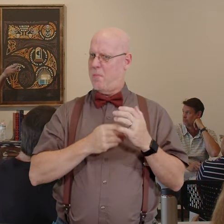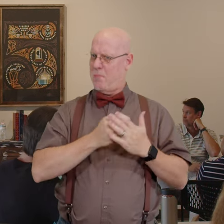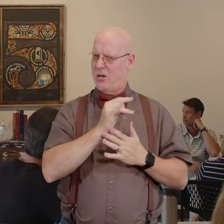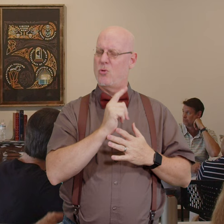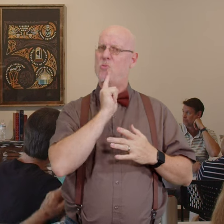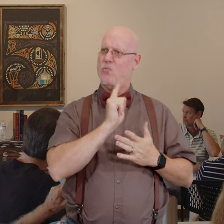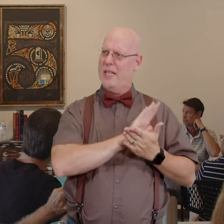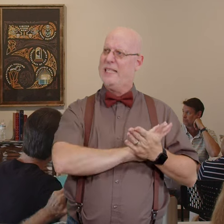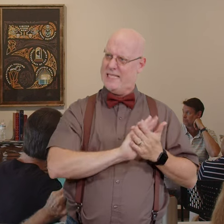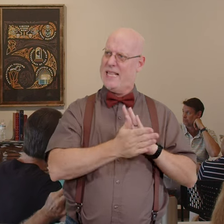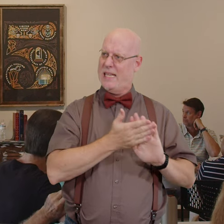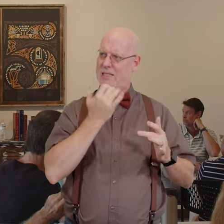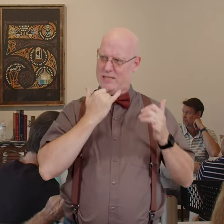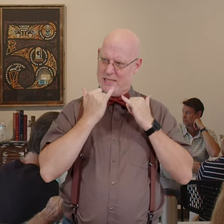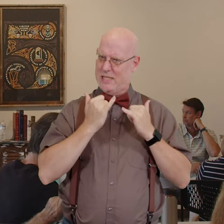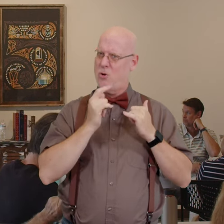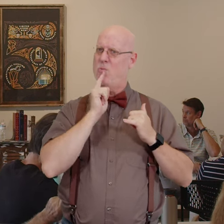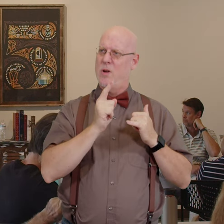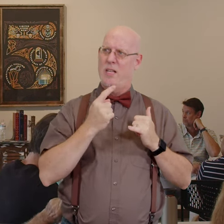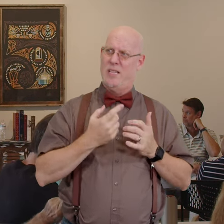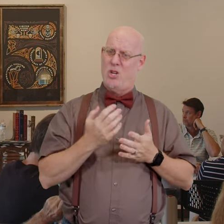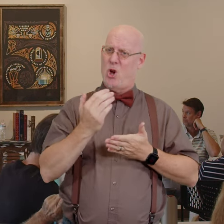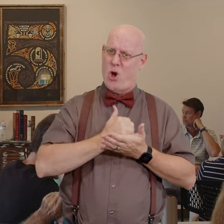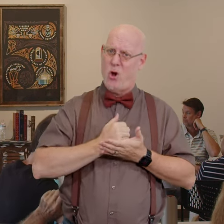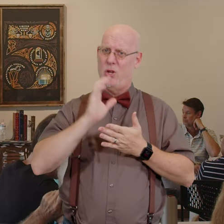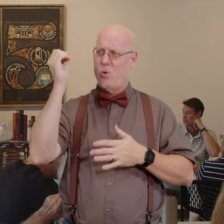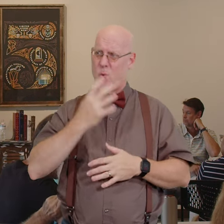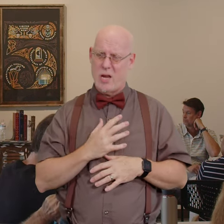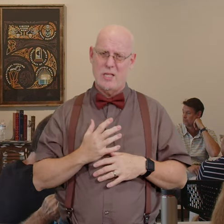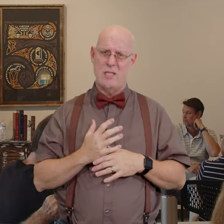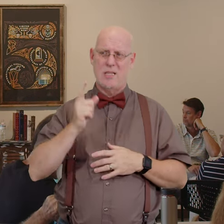when I buy an indulgence, am I really cleansed of sin? Can we really merit